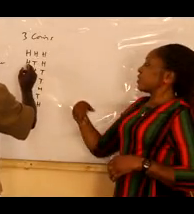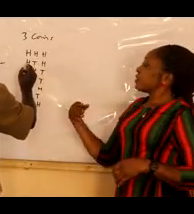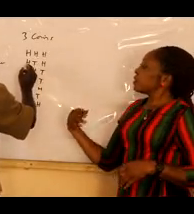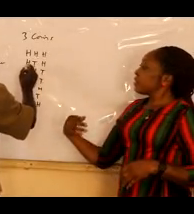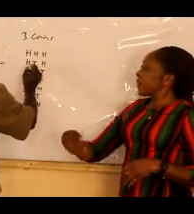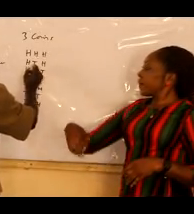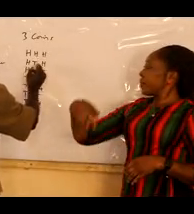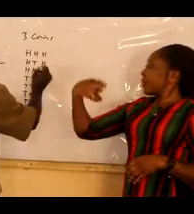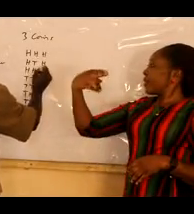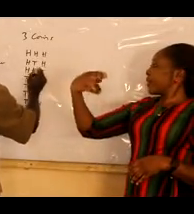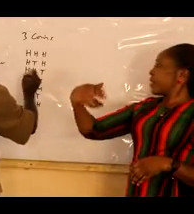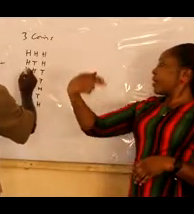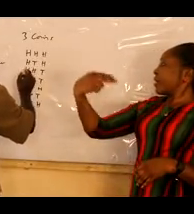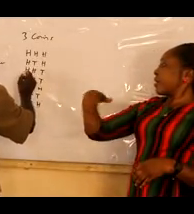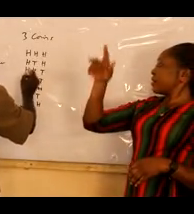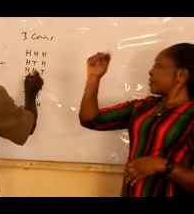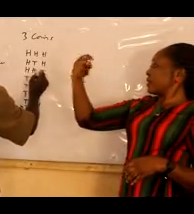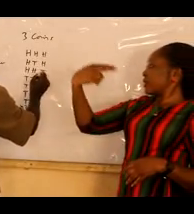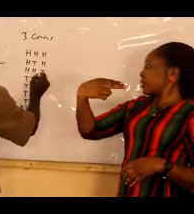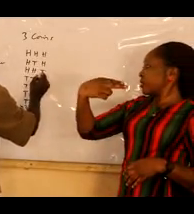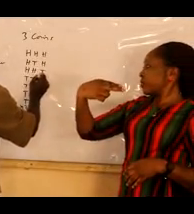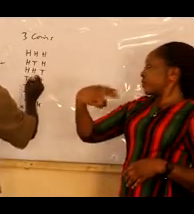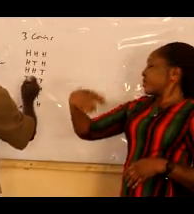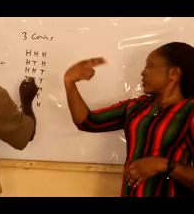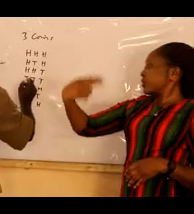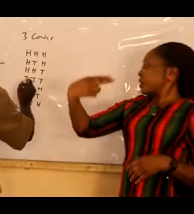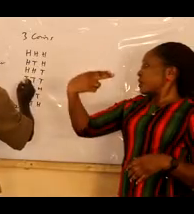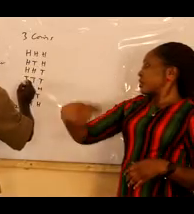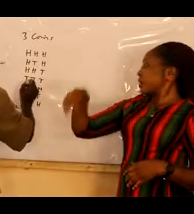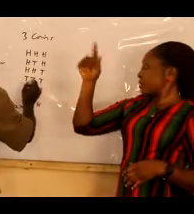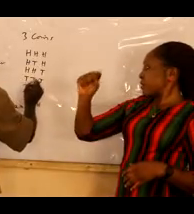Head, tail, tail,